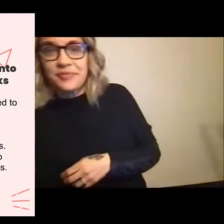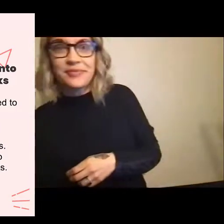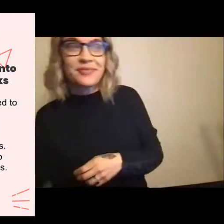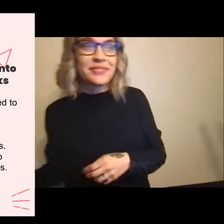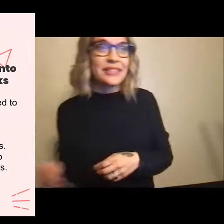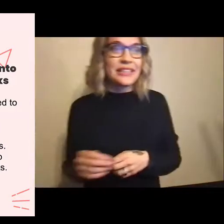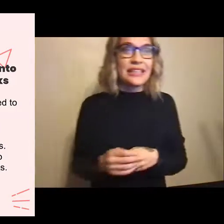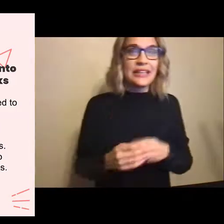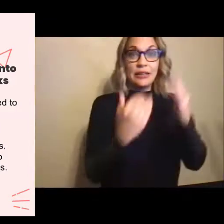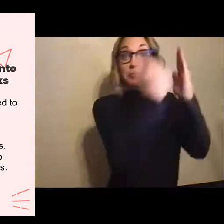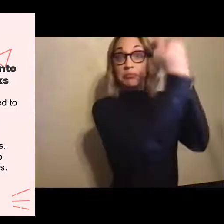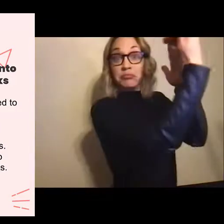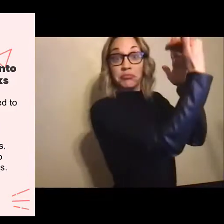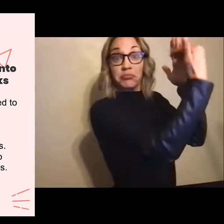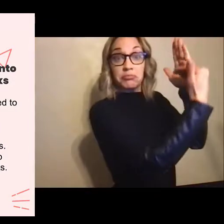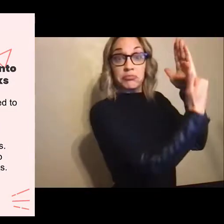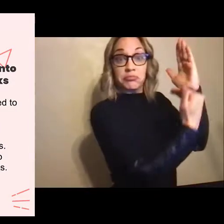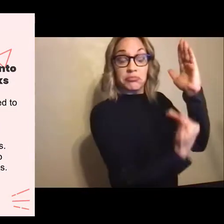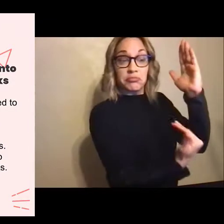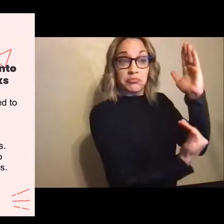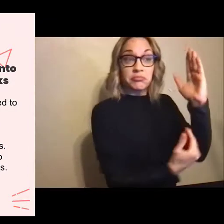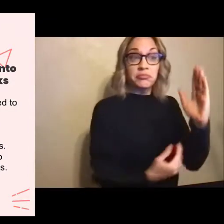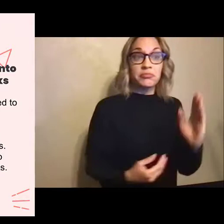See how it's sort of broken up a bit?